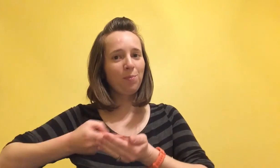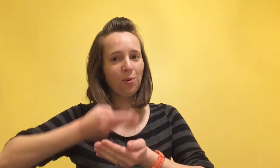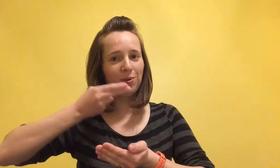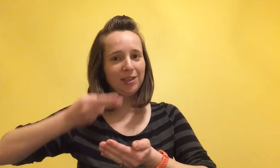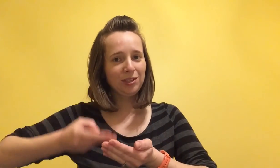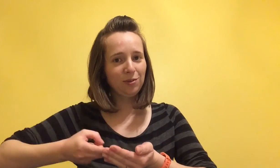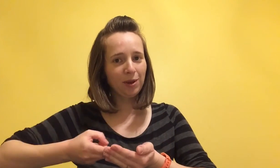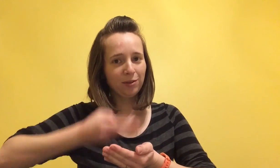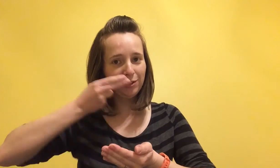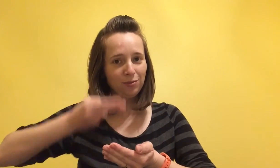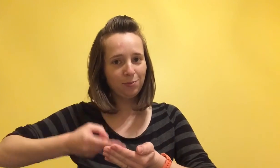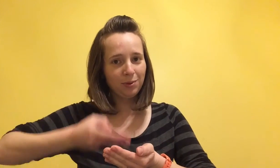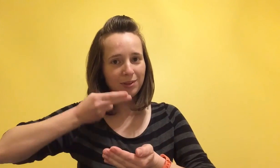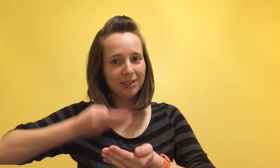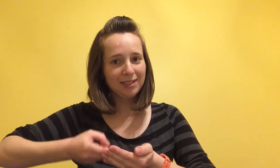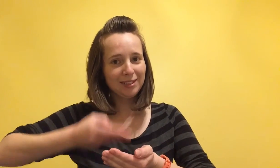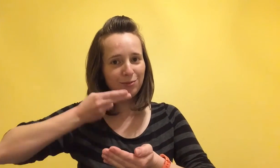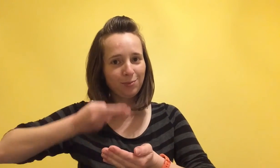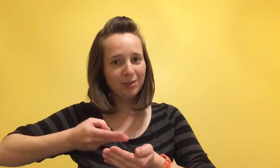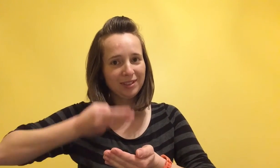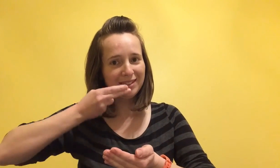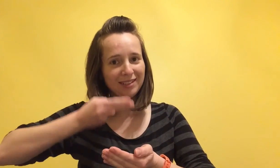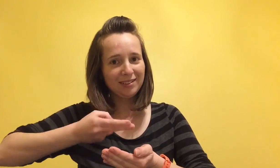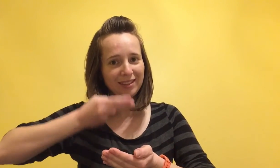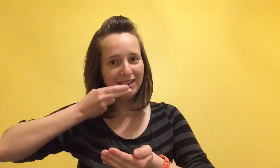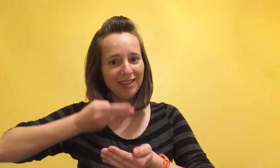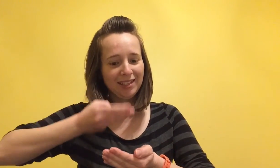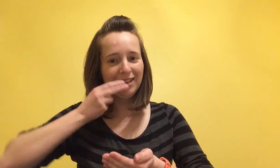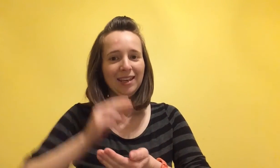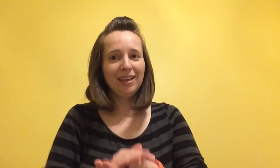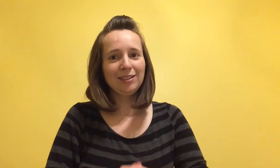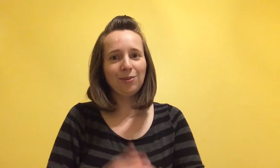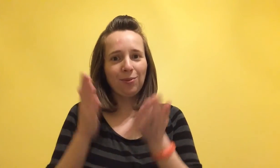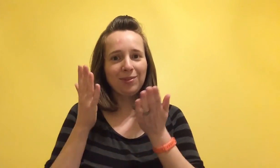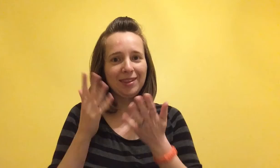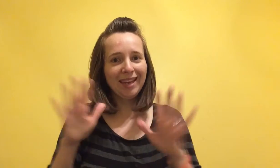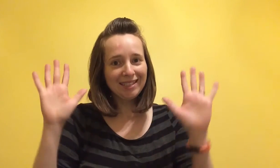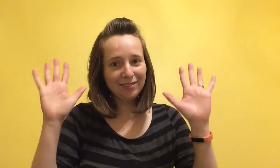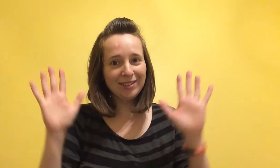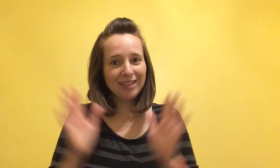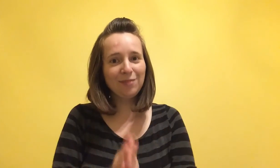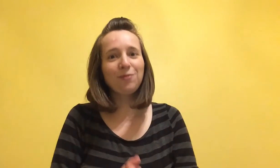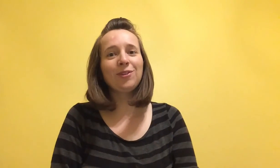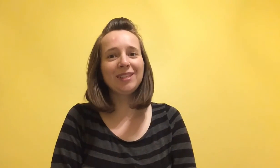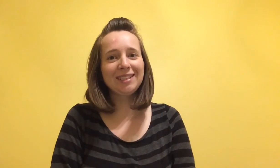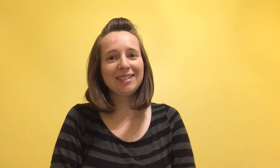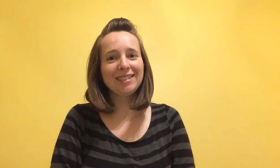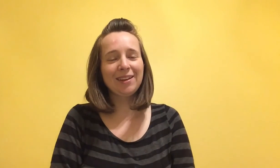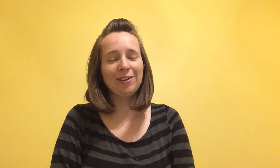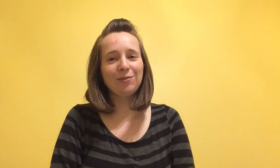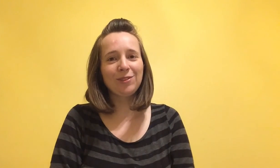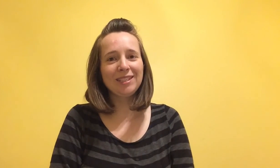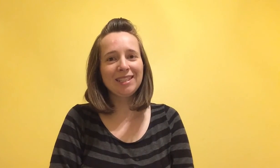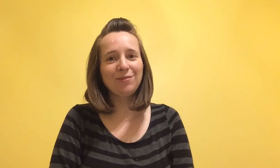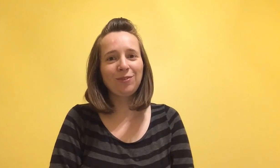bowl into your mouth. Soup. Okay? So that's everything for this lesson for